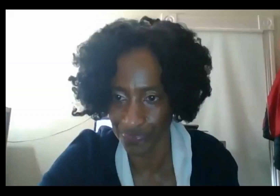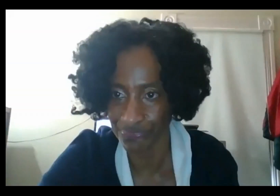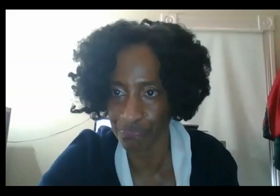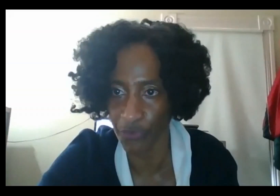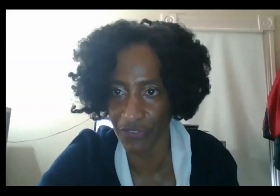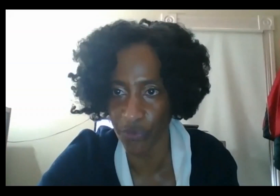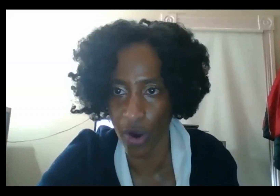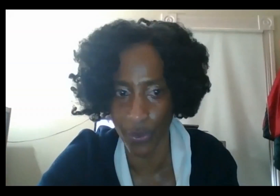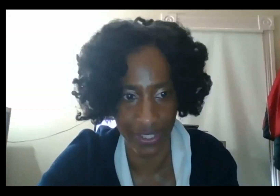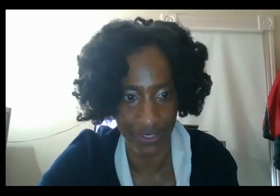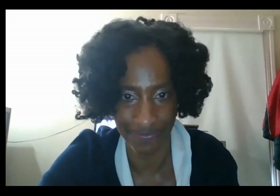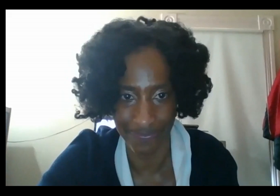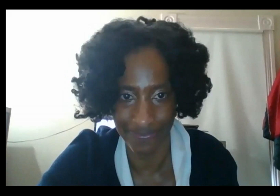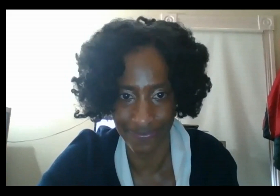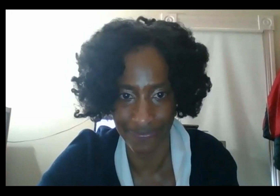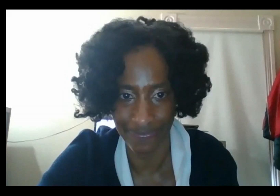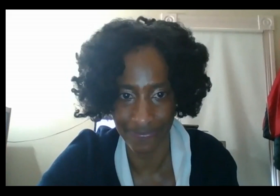Now, moving forward.